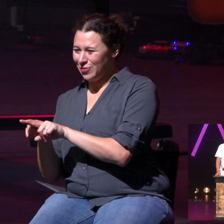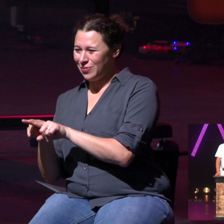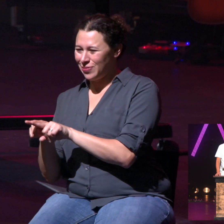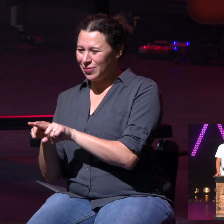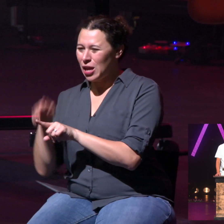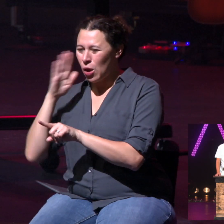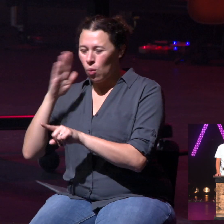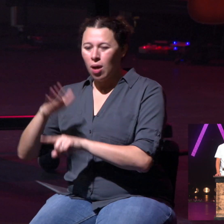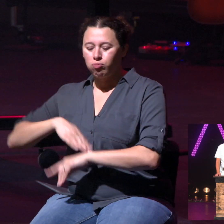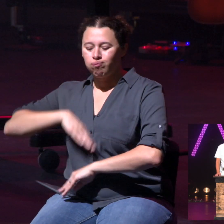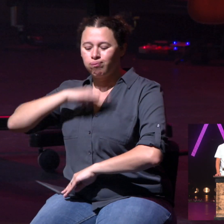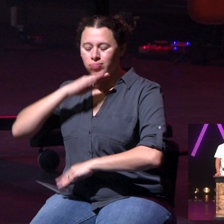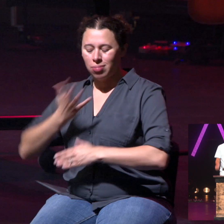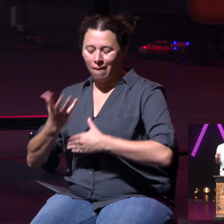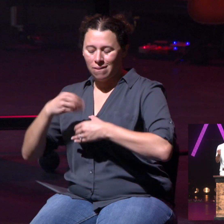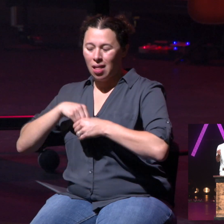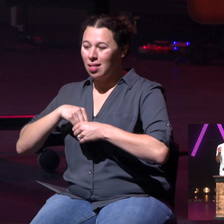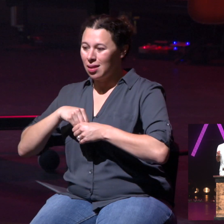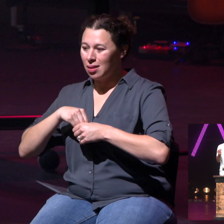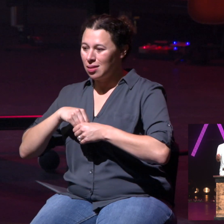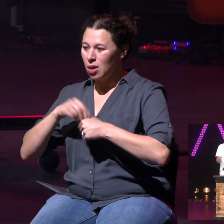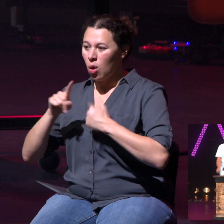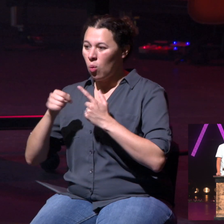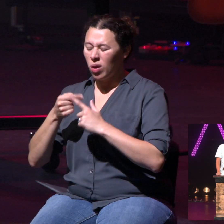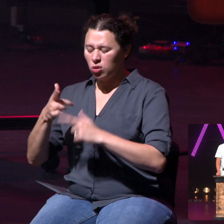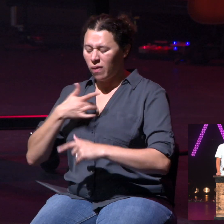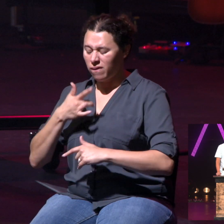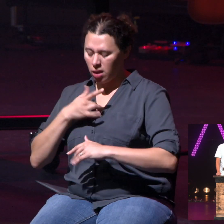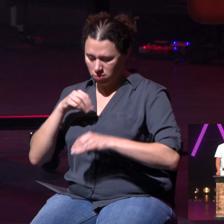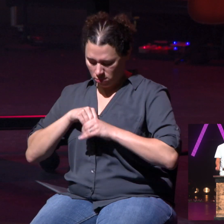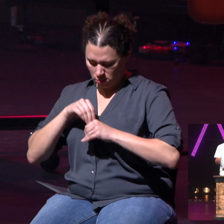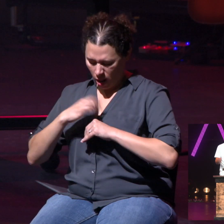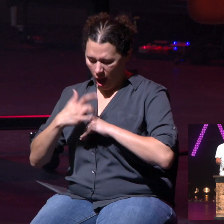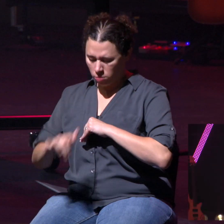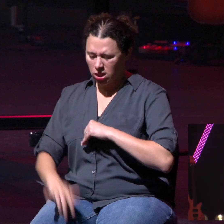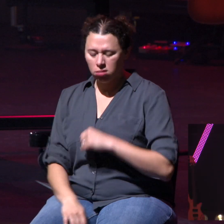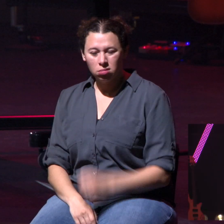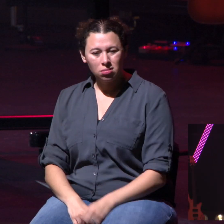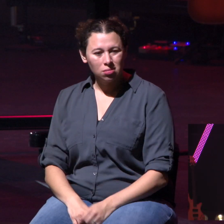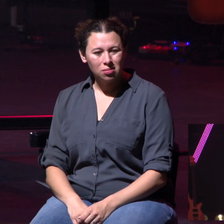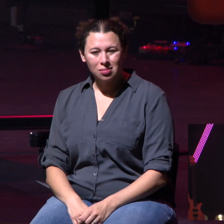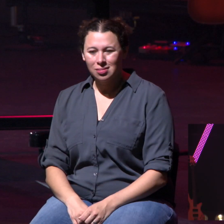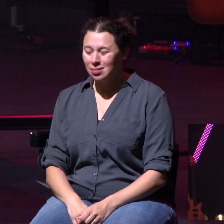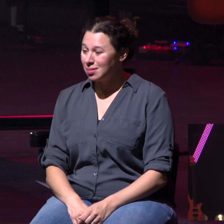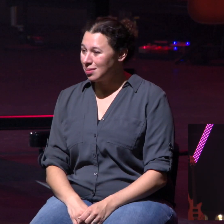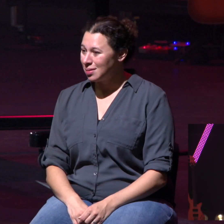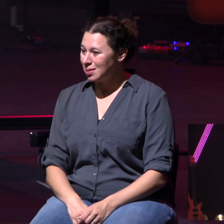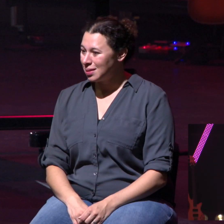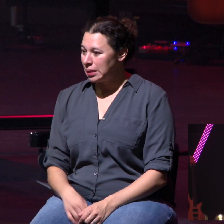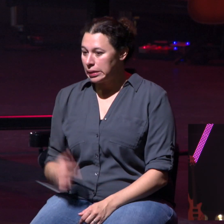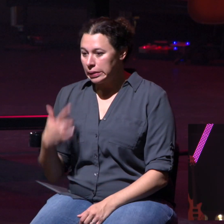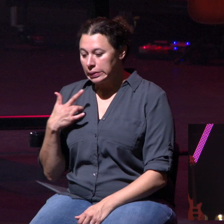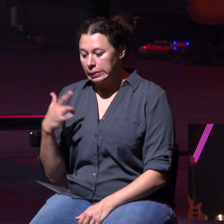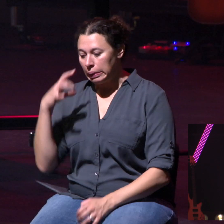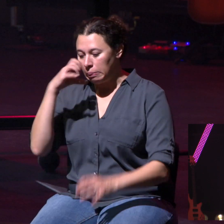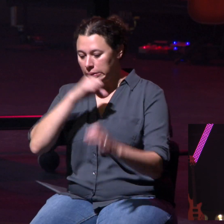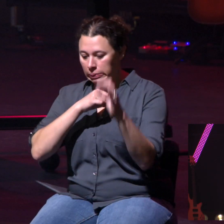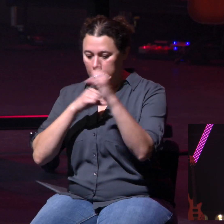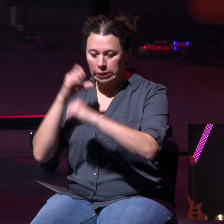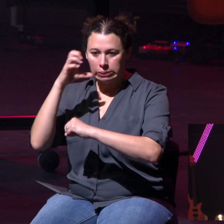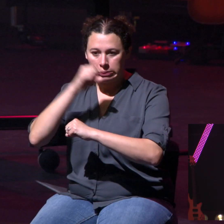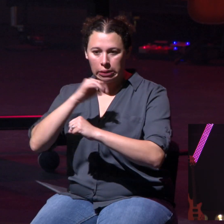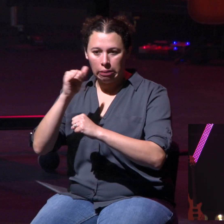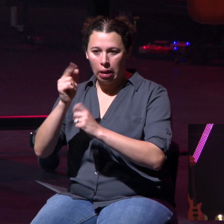empty. And I think we miss that often. We miss those moments often. You see, these disciples,